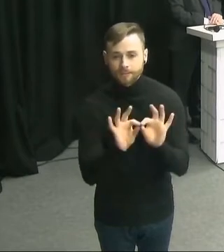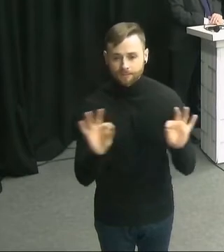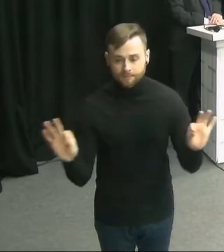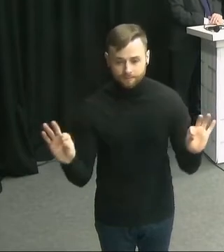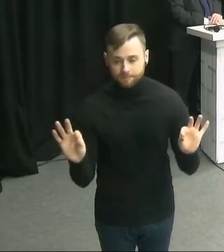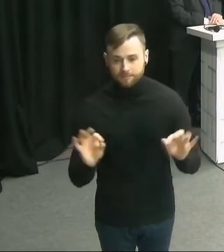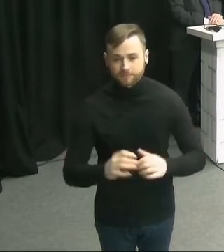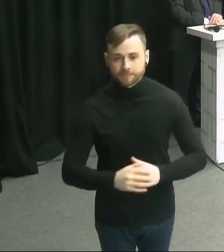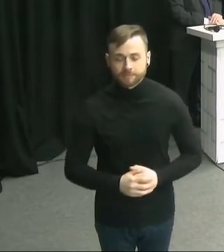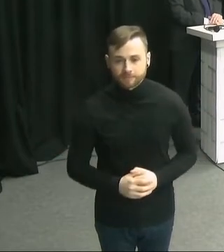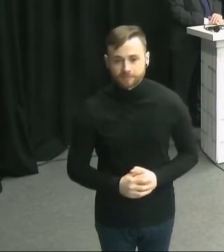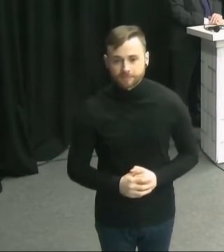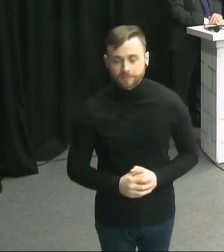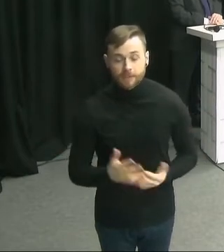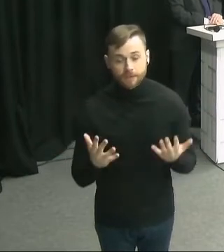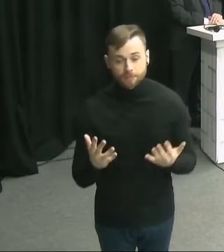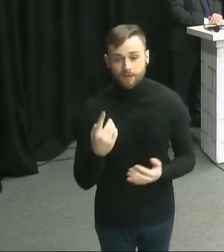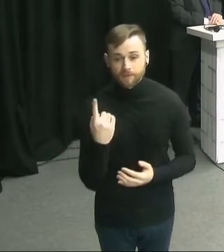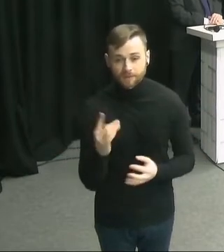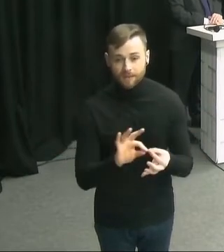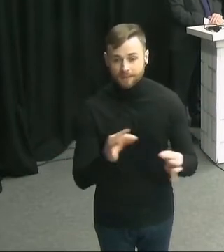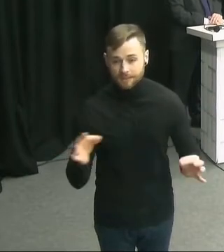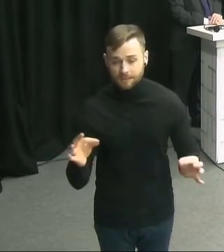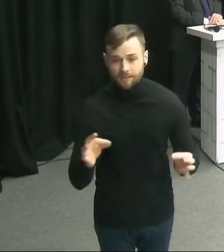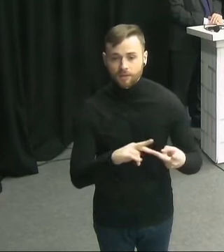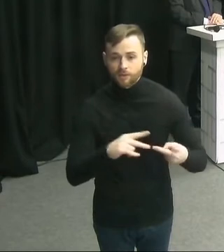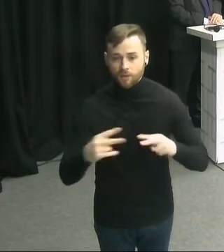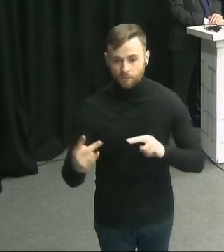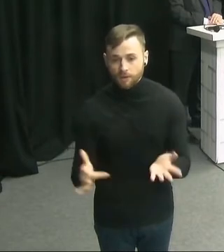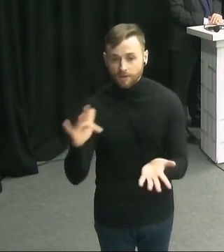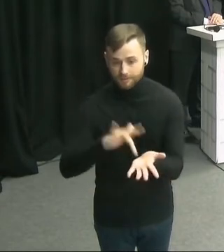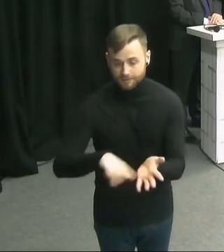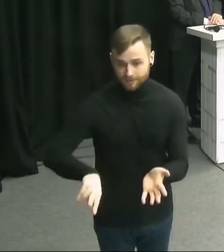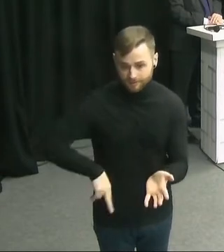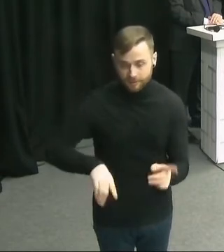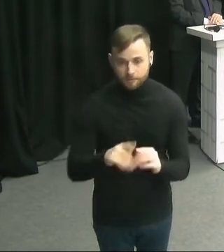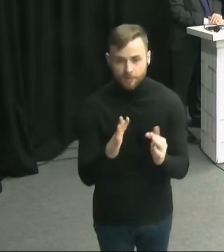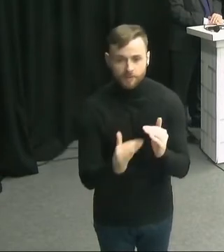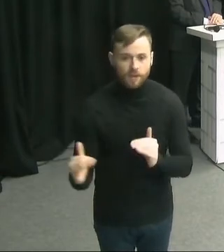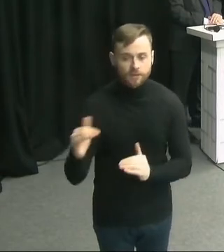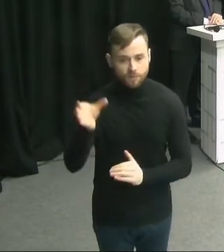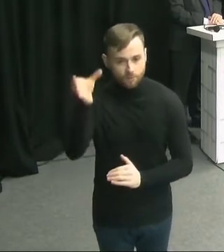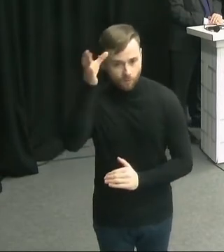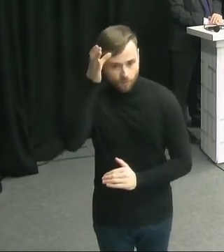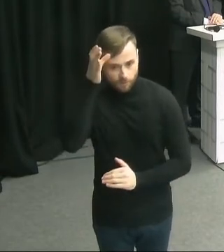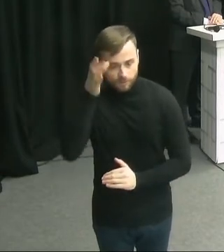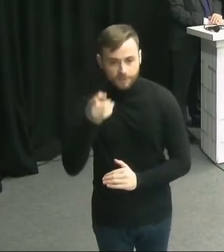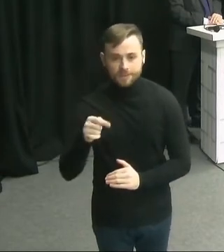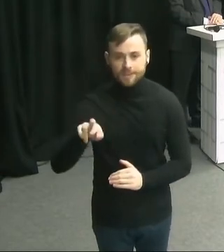Bigelow Laboratory for Ocean Science Single Cell Genomics Institute's Director,